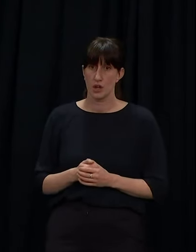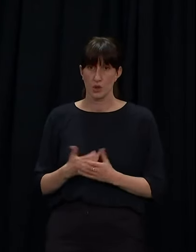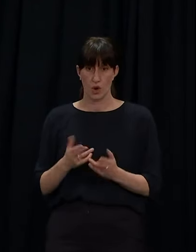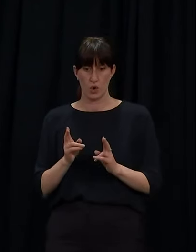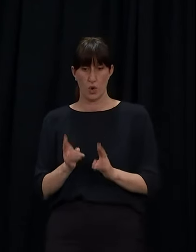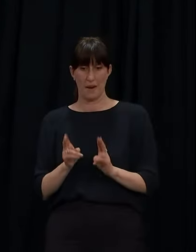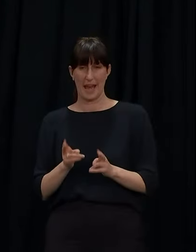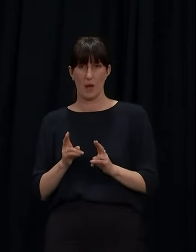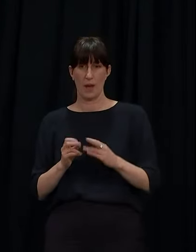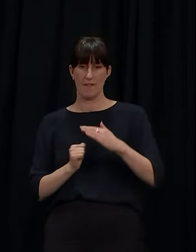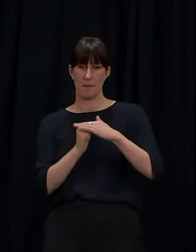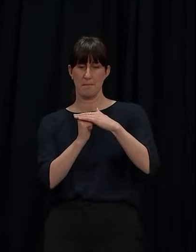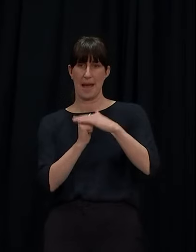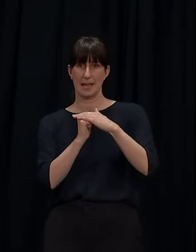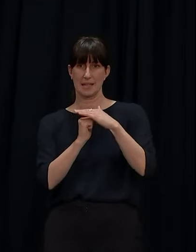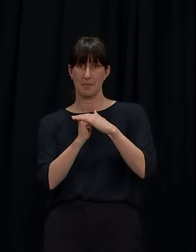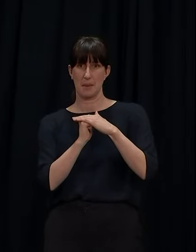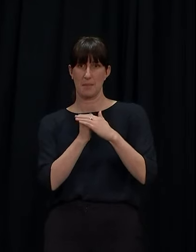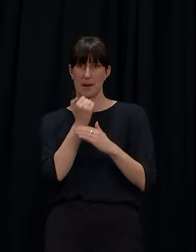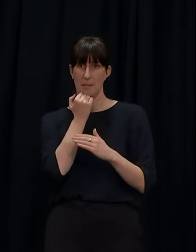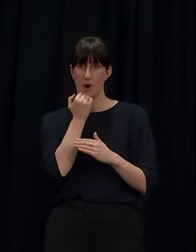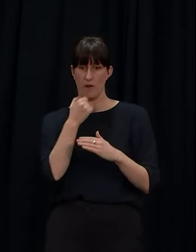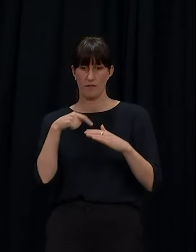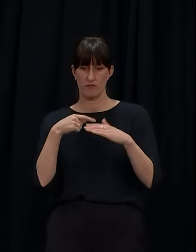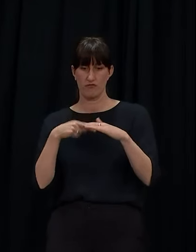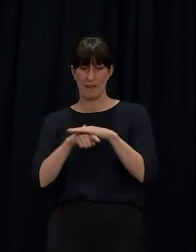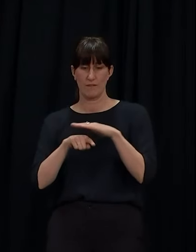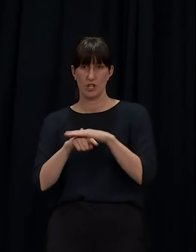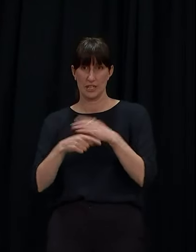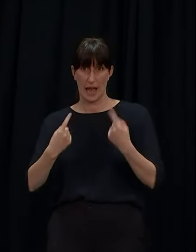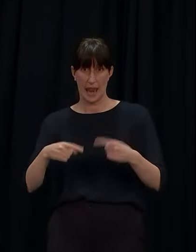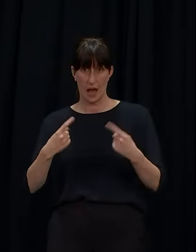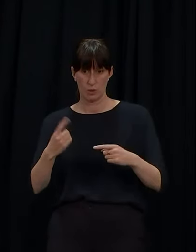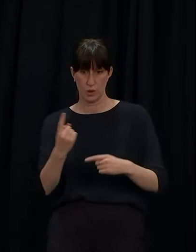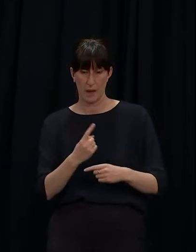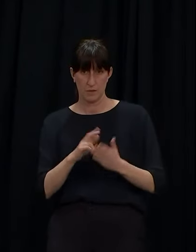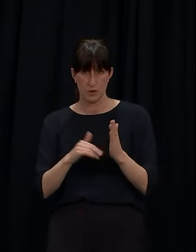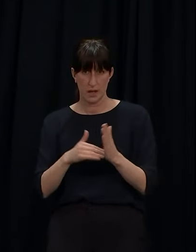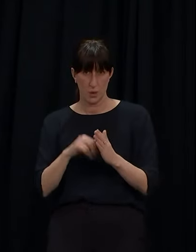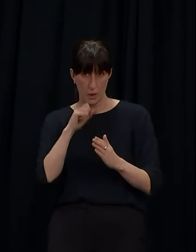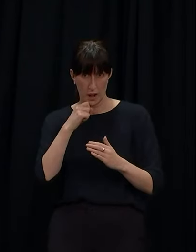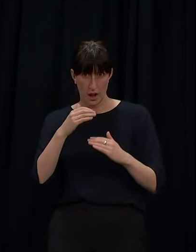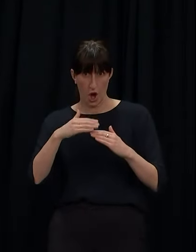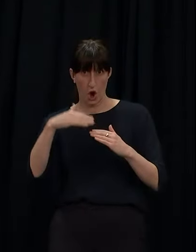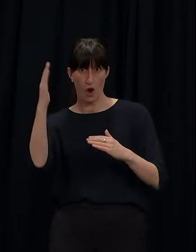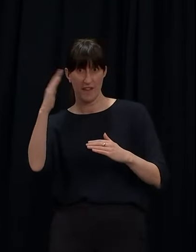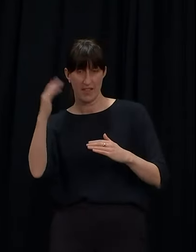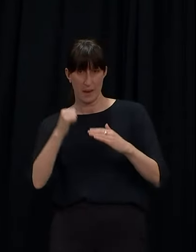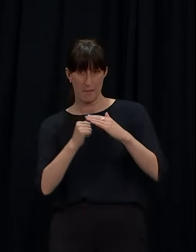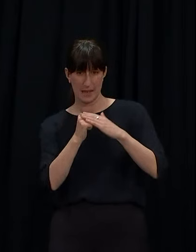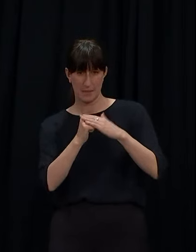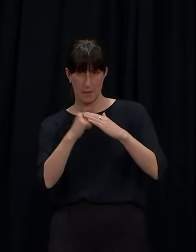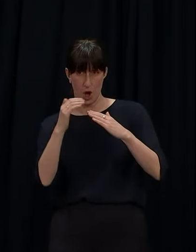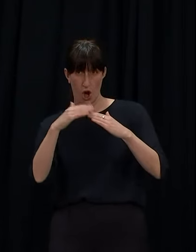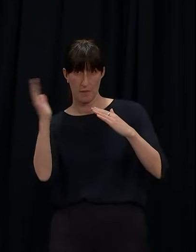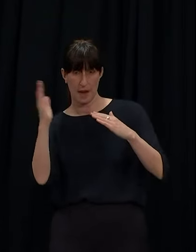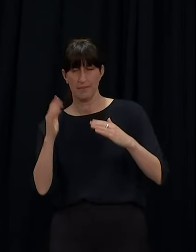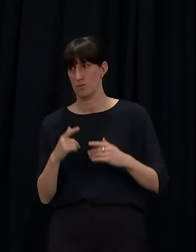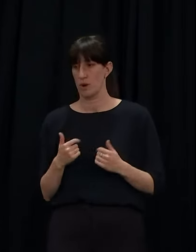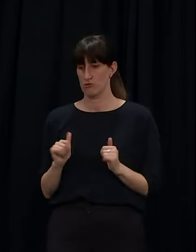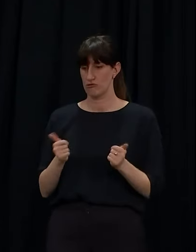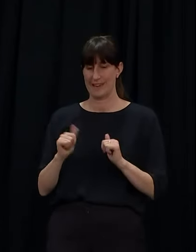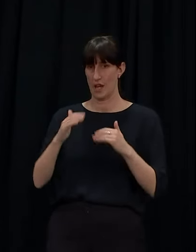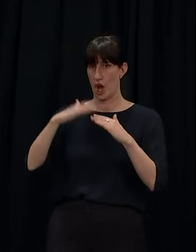well, of course, we've already doubled our intake, but no decisions on any of that have been made. It would be premature for me to speculate on that. I'll come back to your